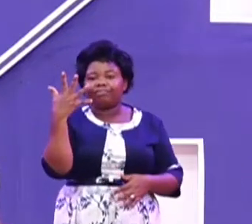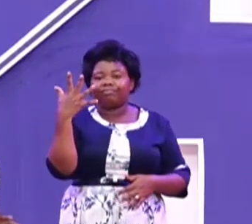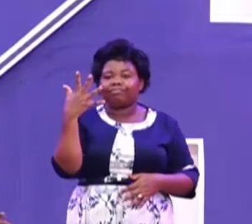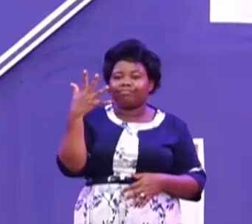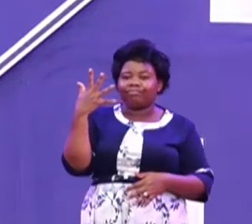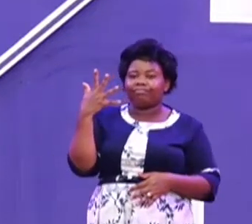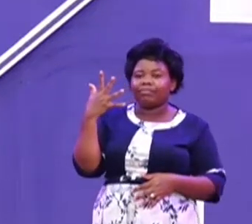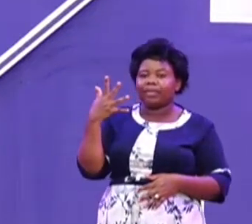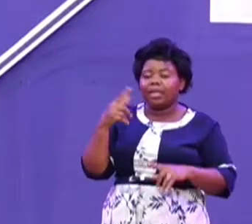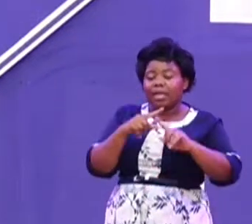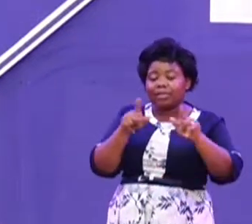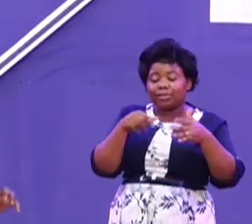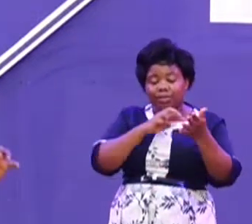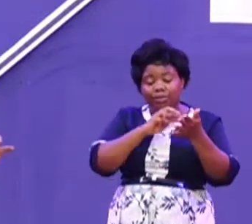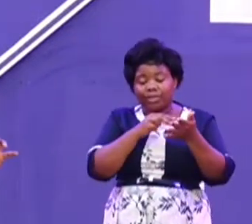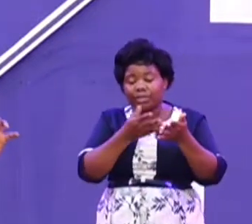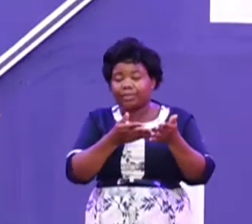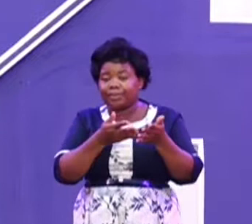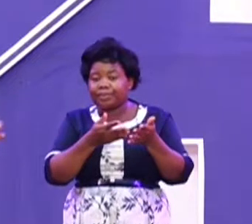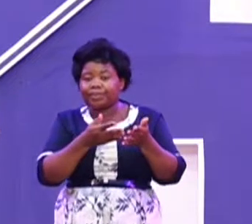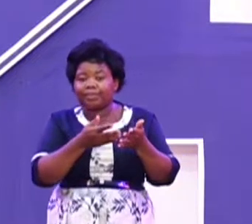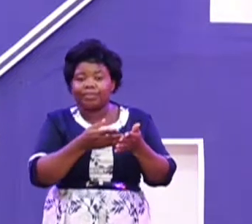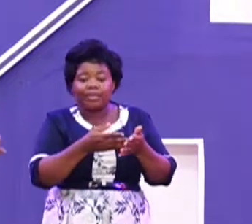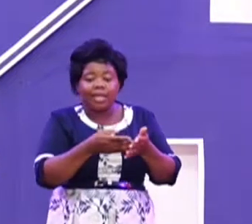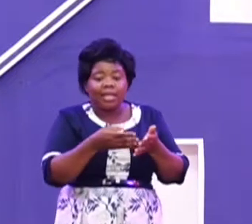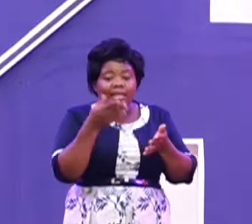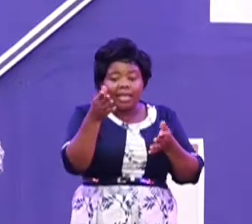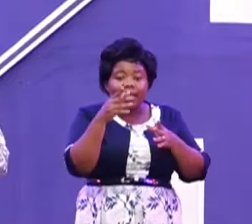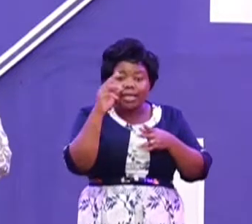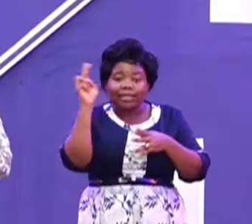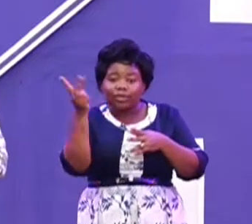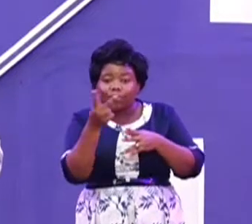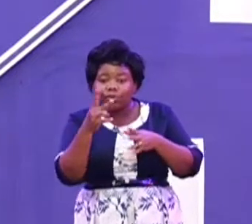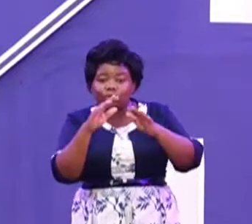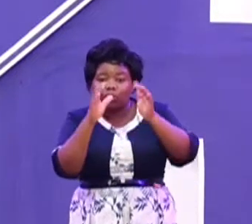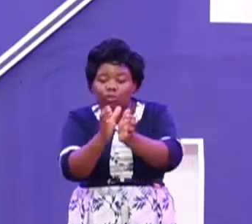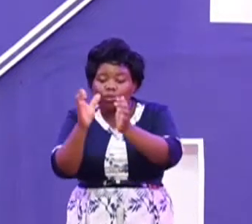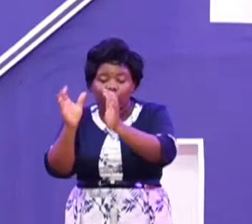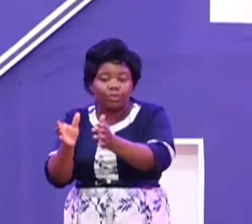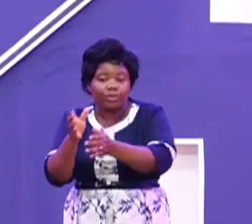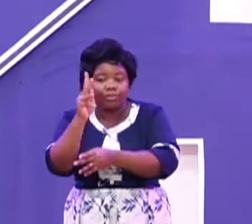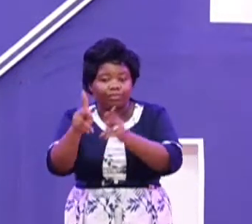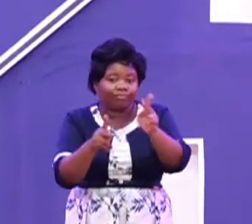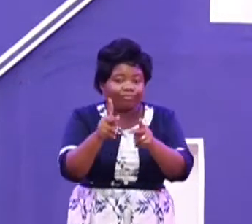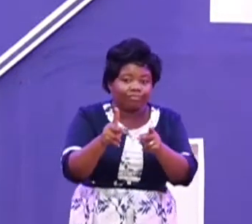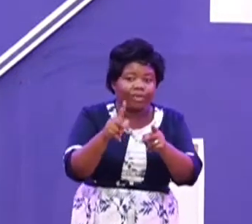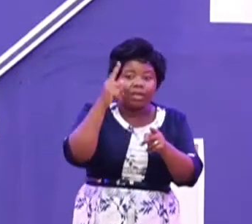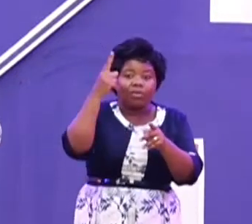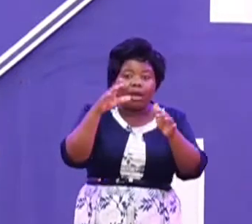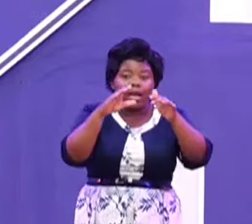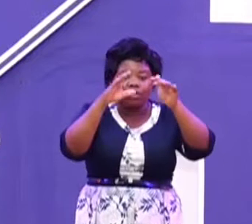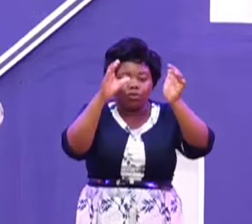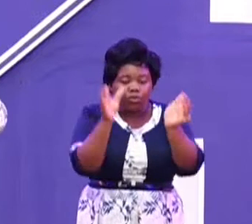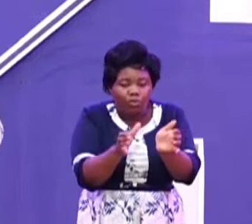Now, as we go here. Nga tugenda wano. There are two groups of people. Waliwo ebika by'abantu babiri. One group is